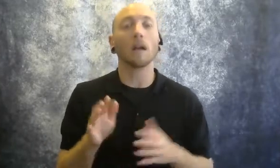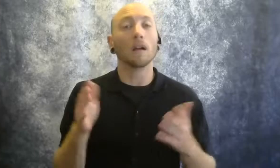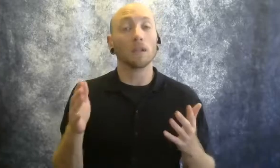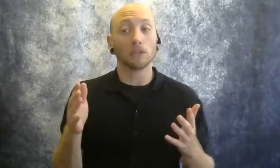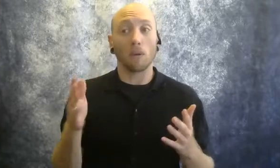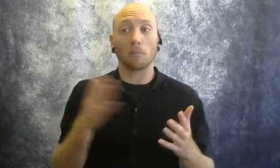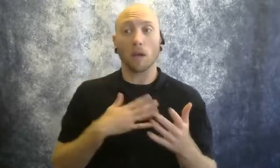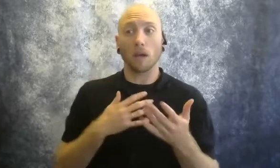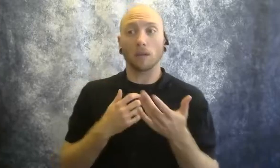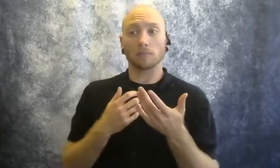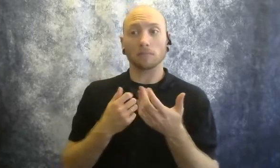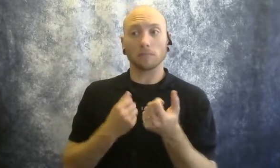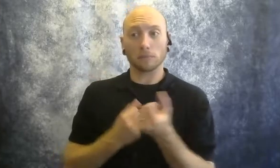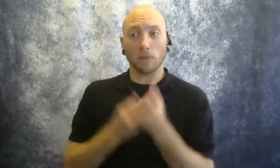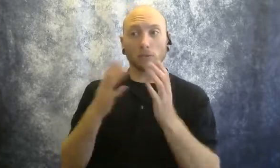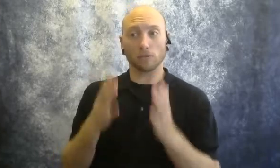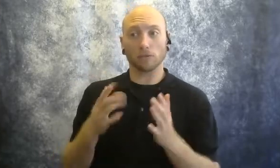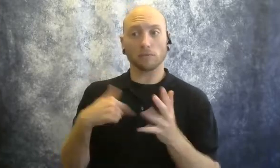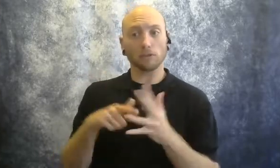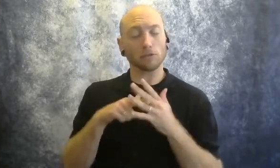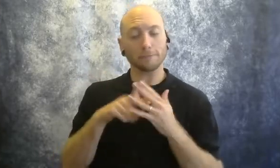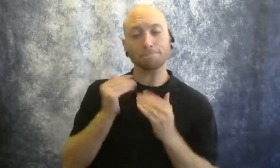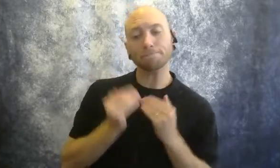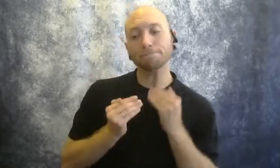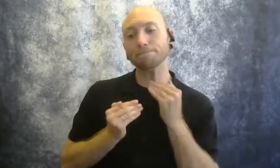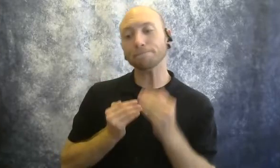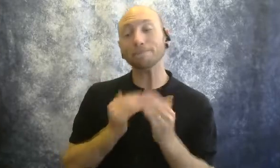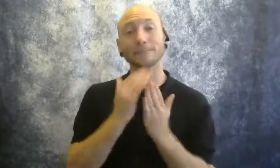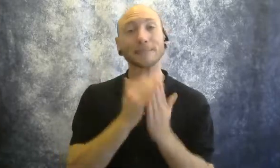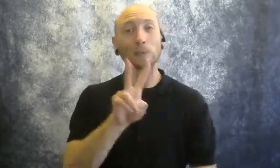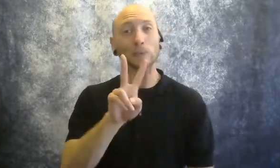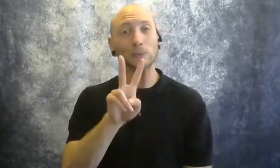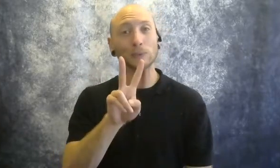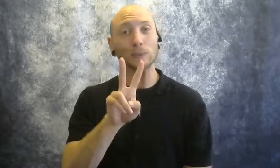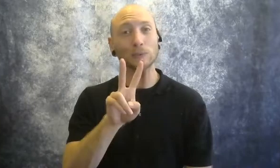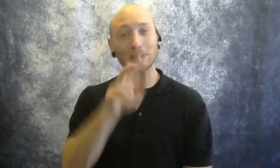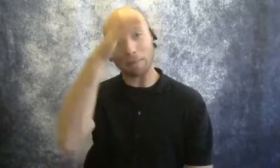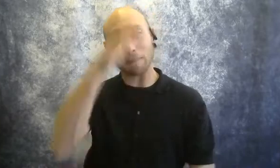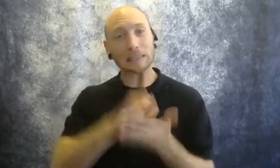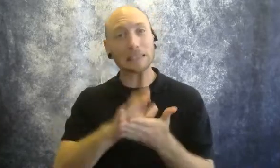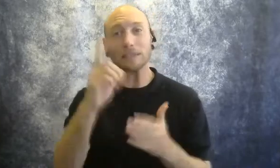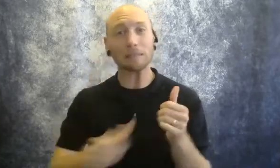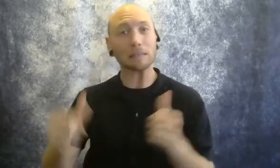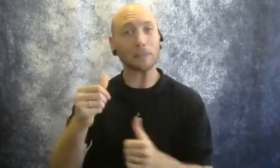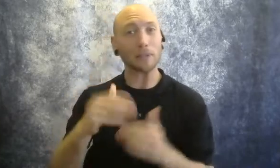launched into this process here of finding God, and step 2 was so instrumental and so important to